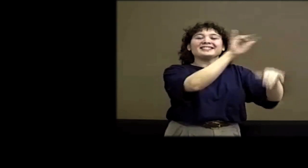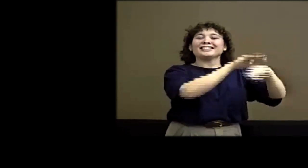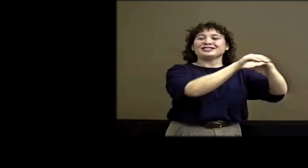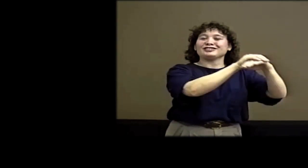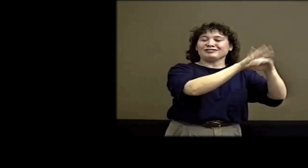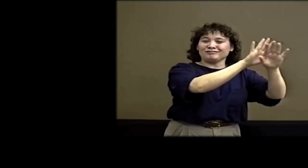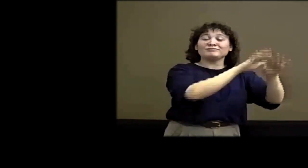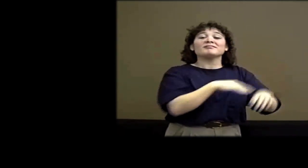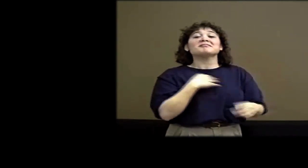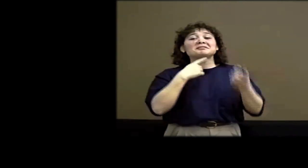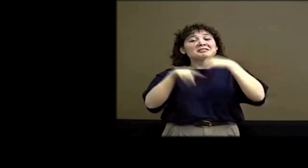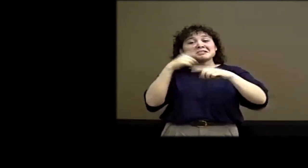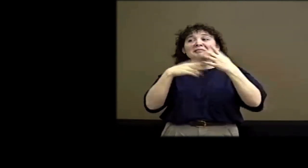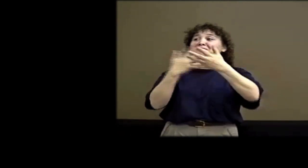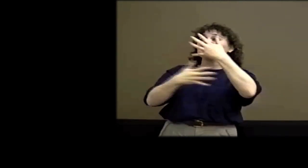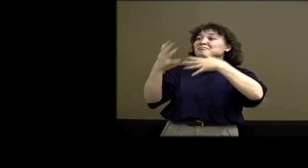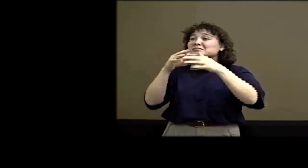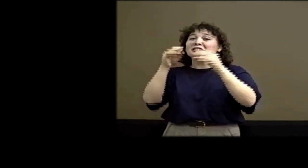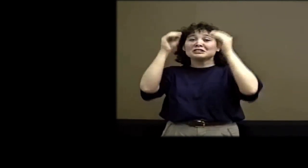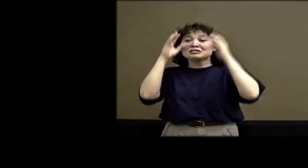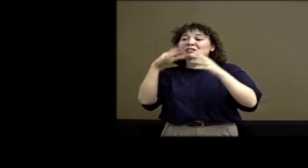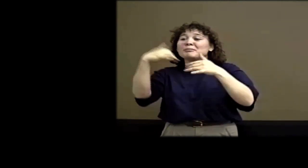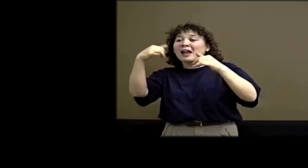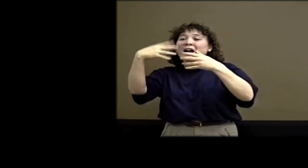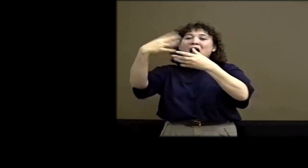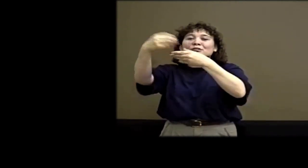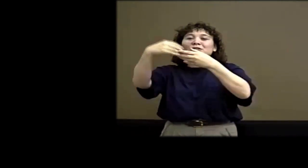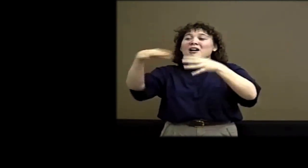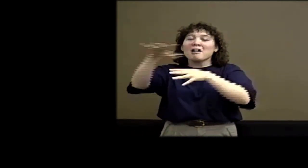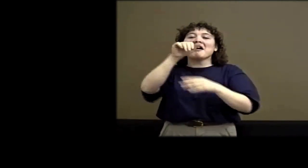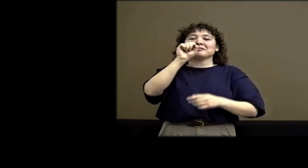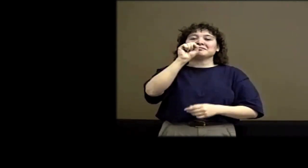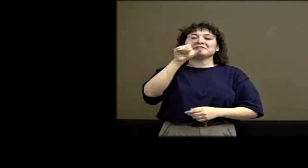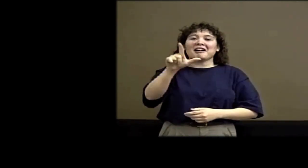I would sign with my teachers, and I was able to swap between both English and American Sign Language.